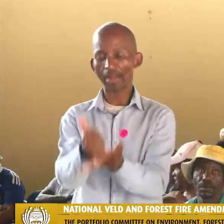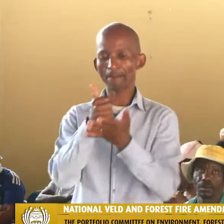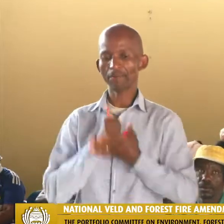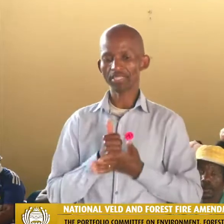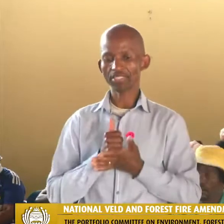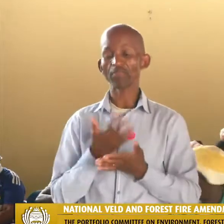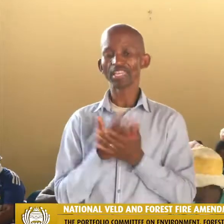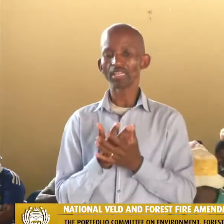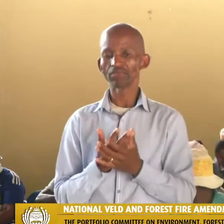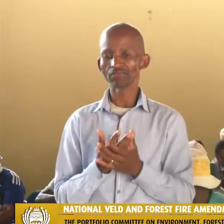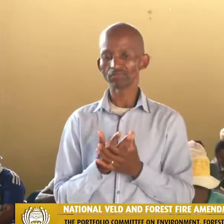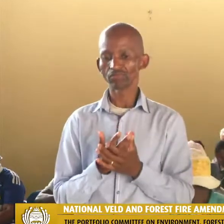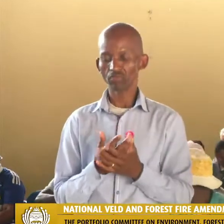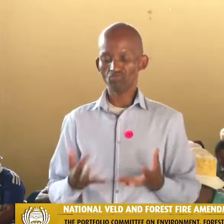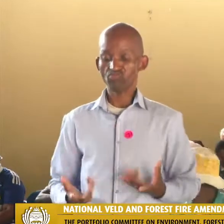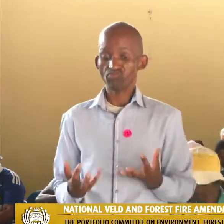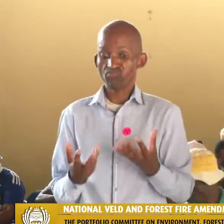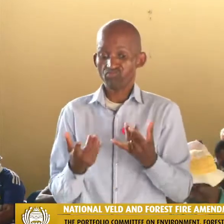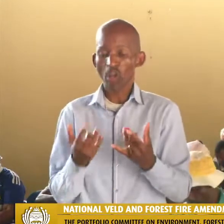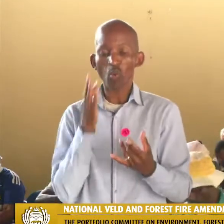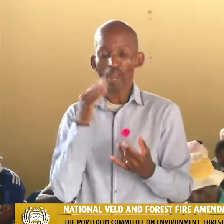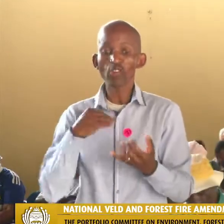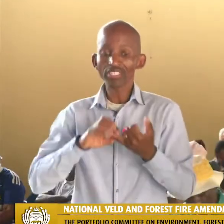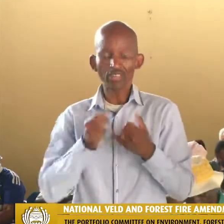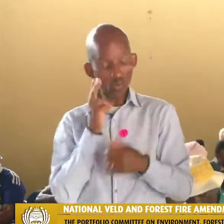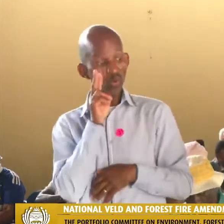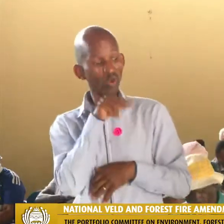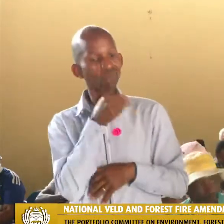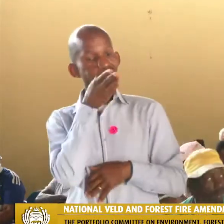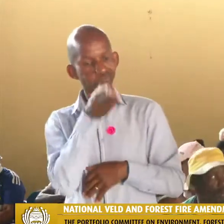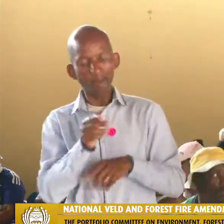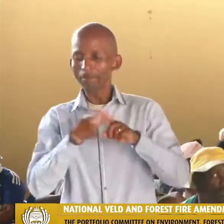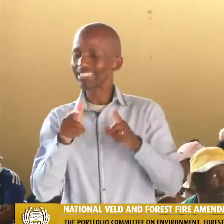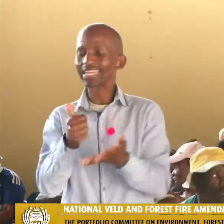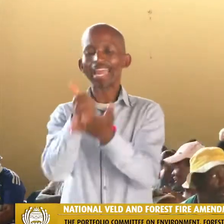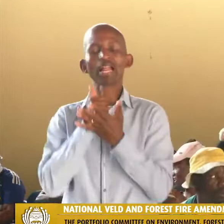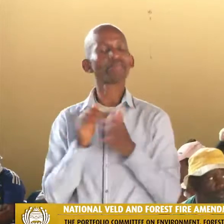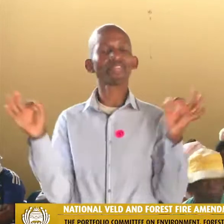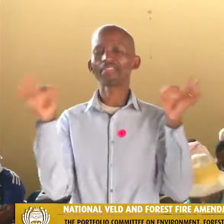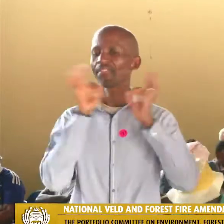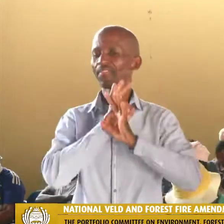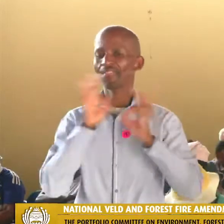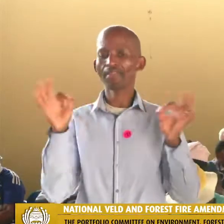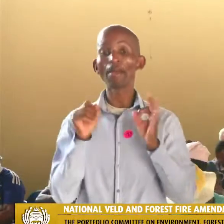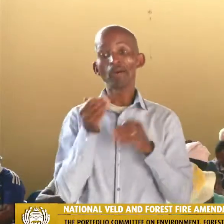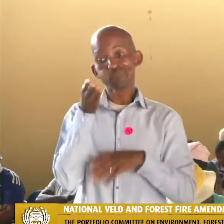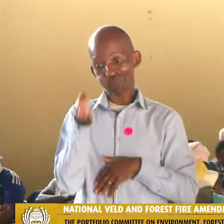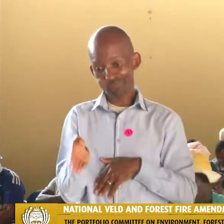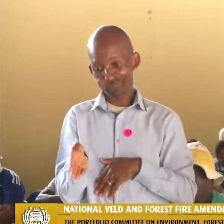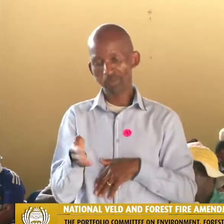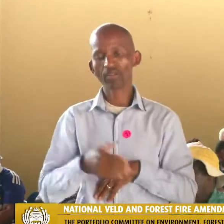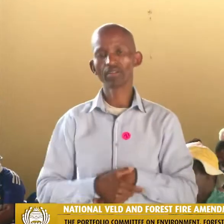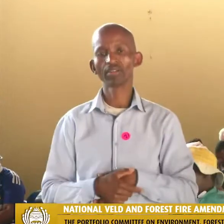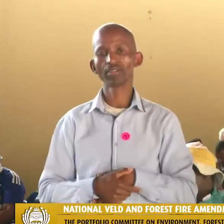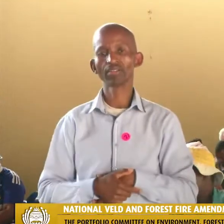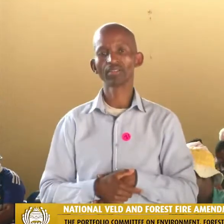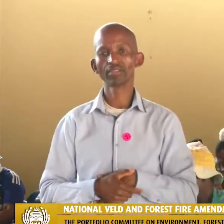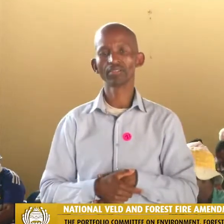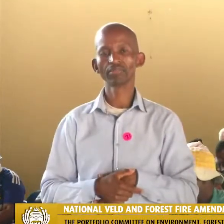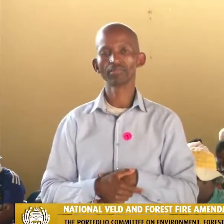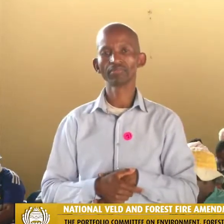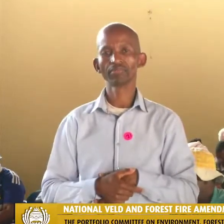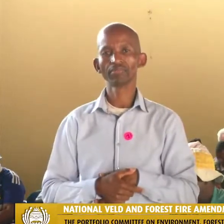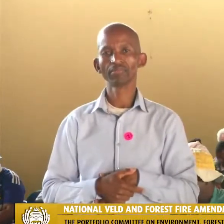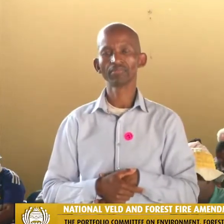nngwe o kgona ho tjha le mo ntse ba o bone. Le wena ha o re wa ba bona kiba ba teng mara ha ba active, mara ba teng. So the major problem that you